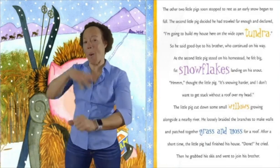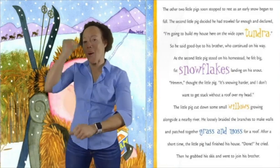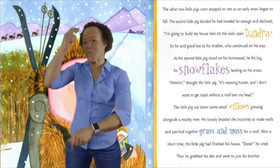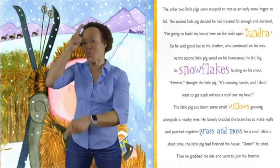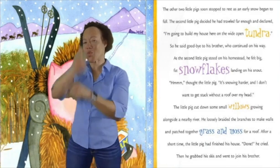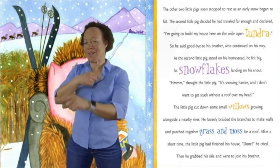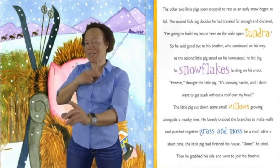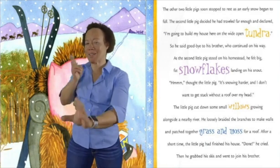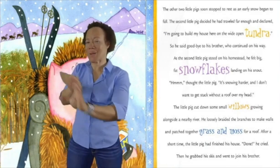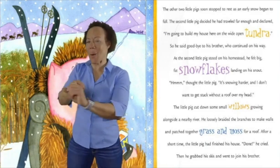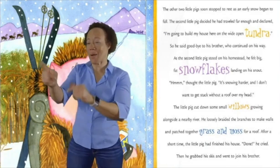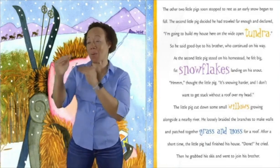and went to join his brother.